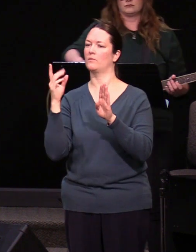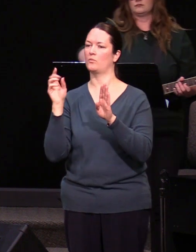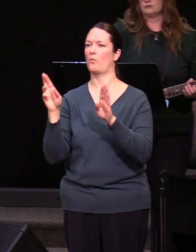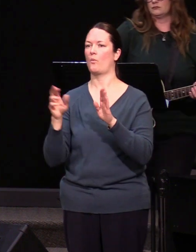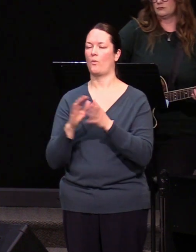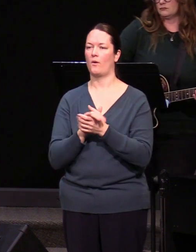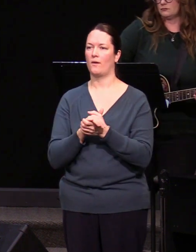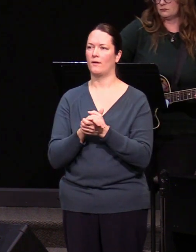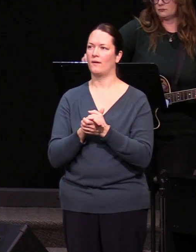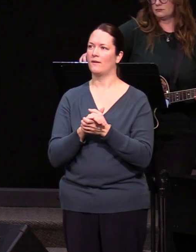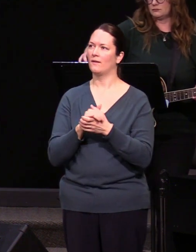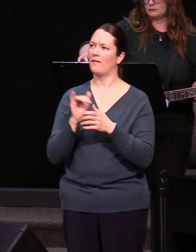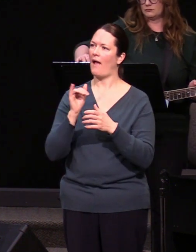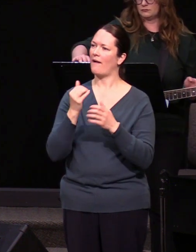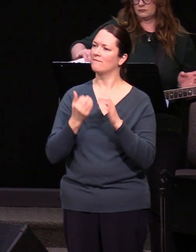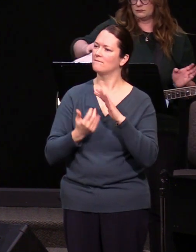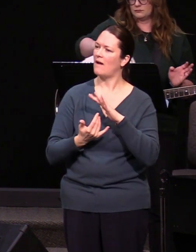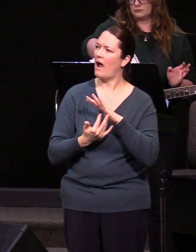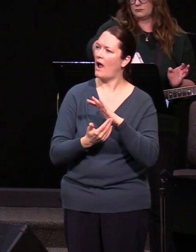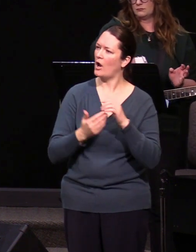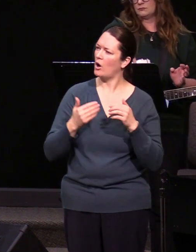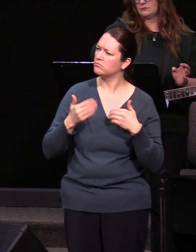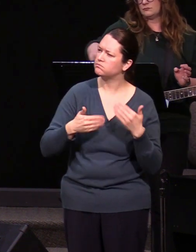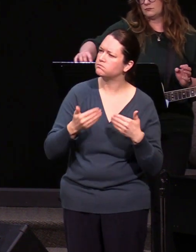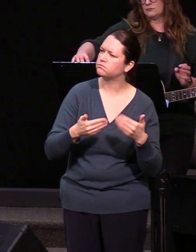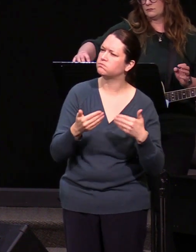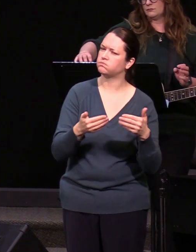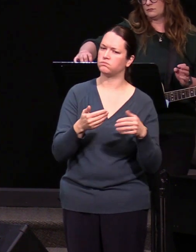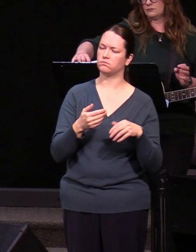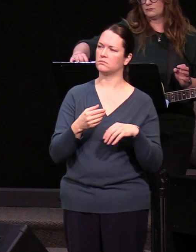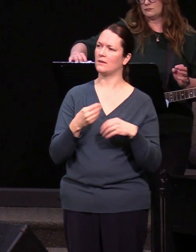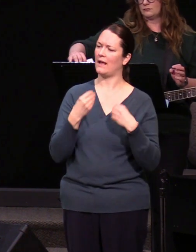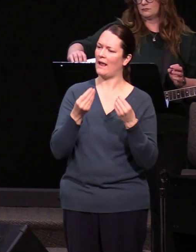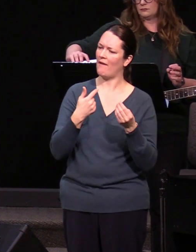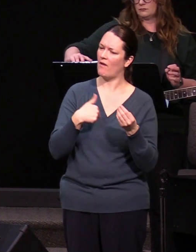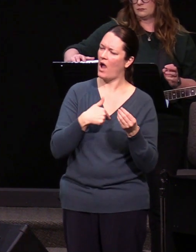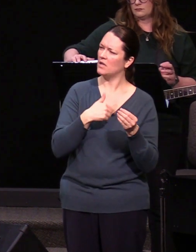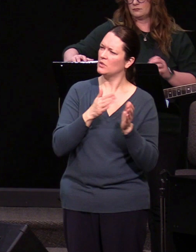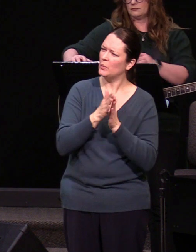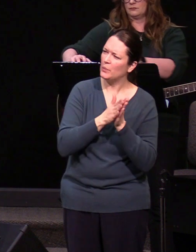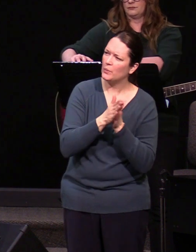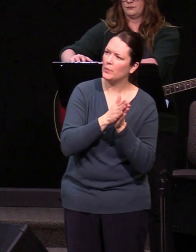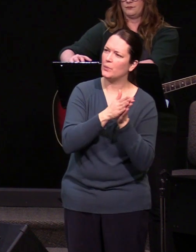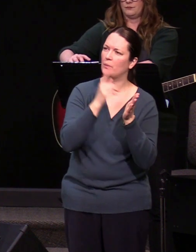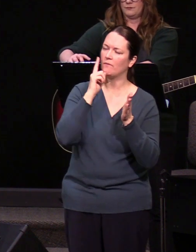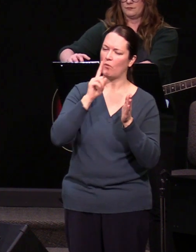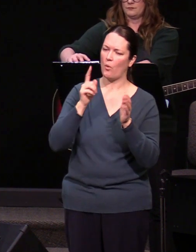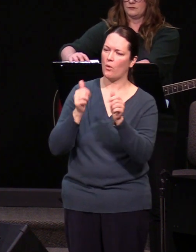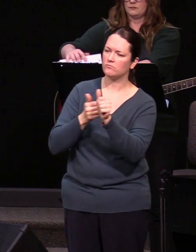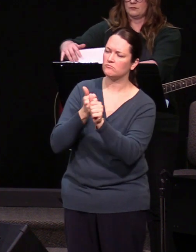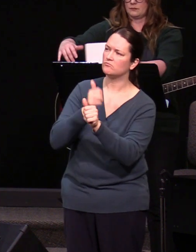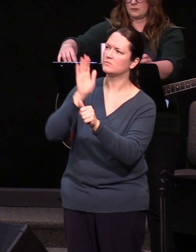Light a fire under us. Give us the urgency to chase your mission,